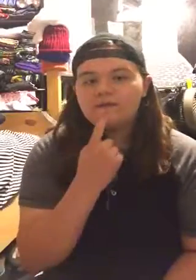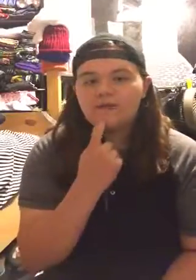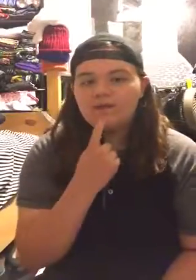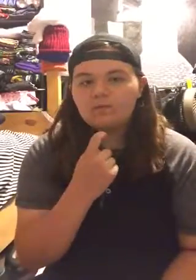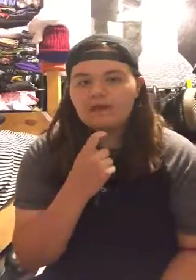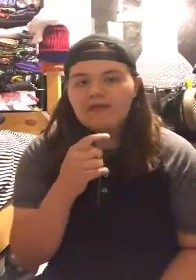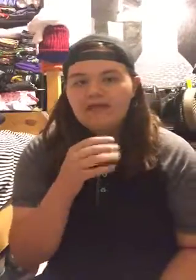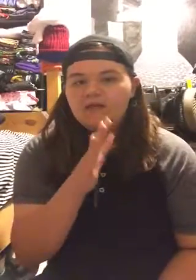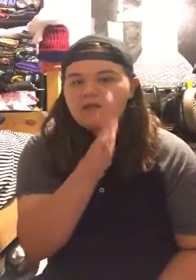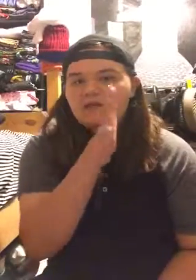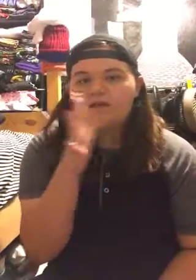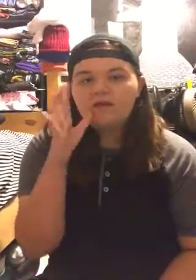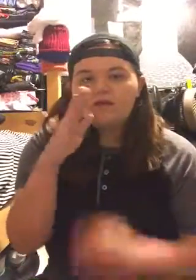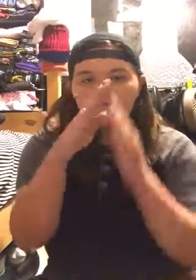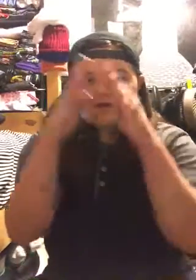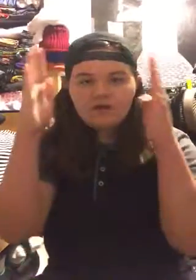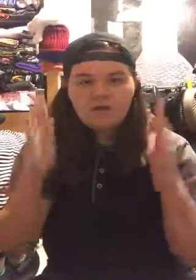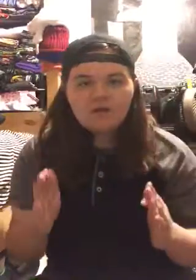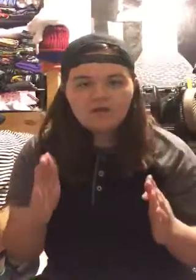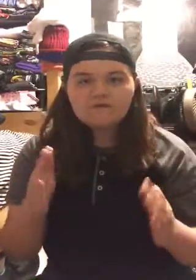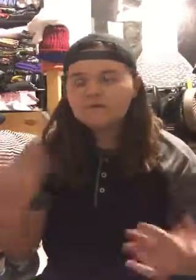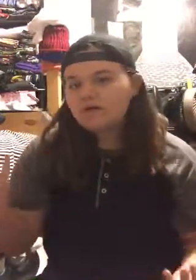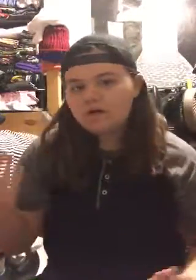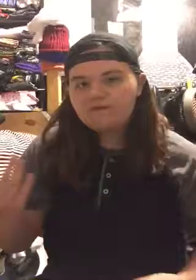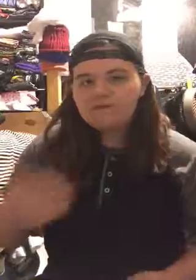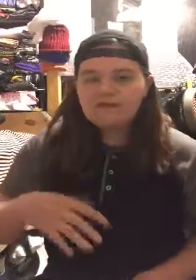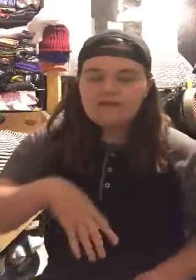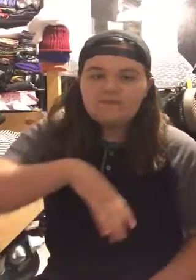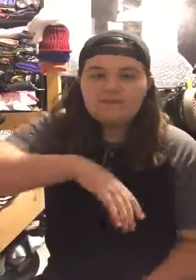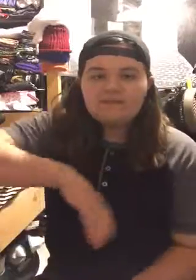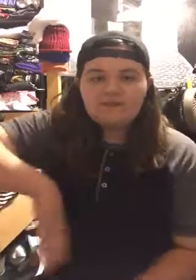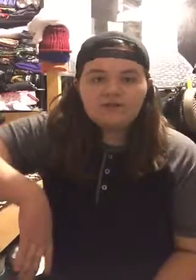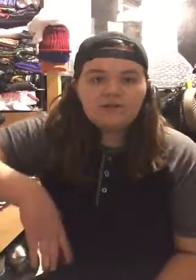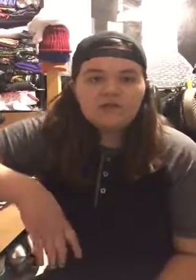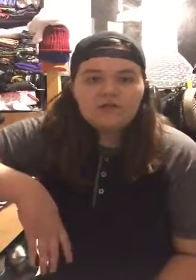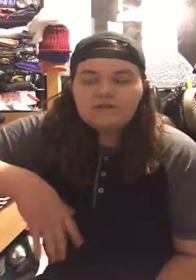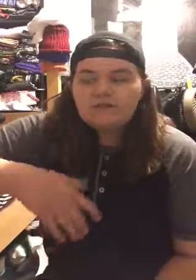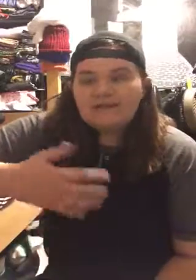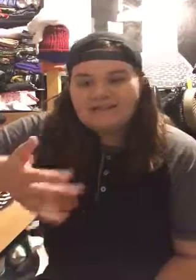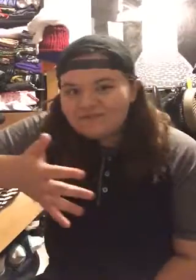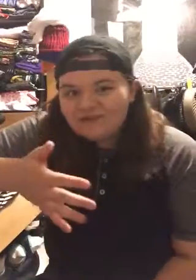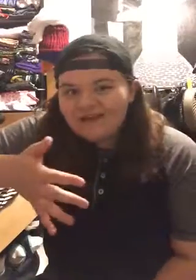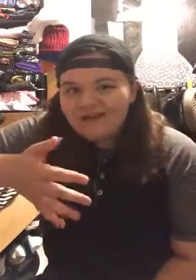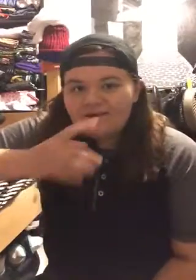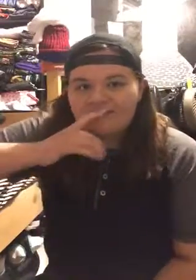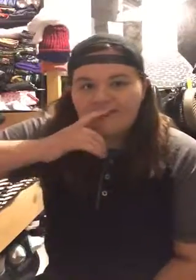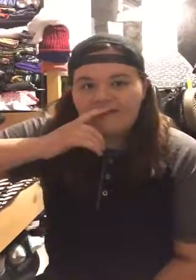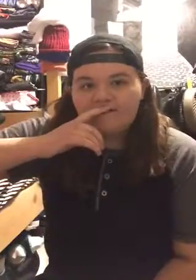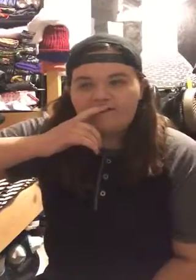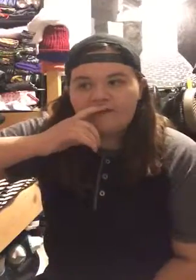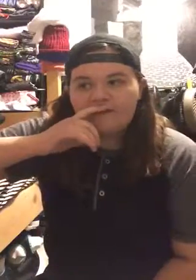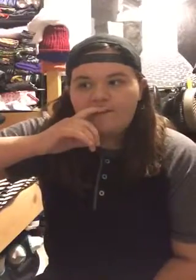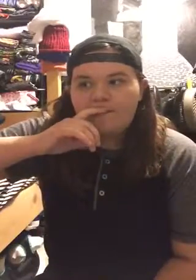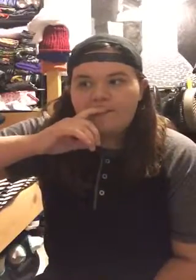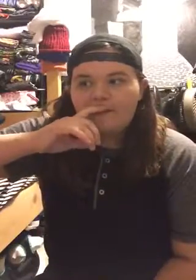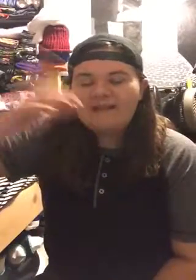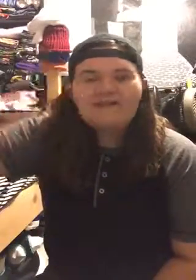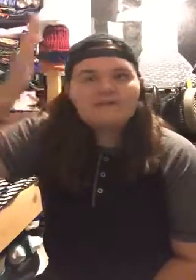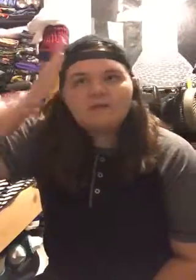barn, you could do like red farmhouse, or if you think it'd be easier to identify or to kind of, I guess there